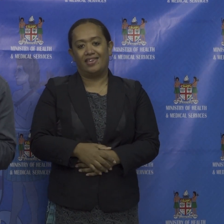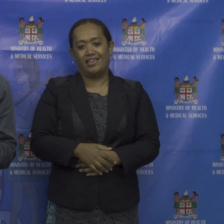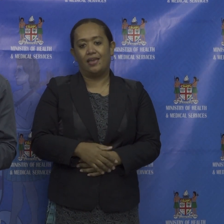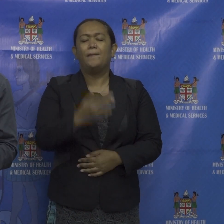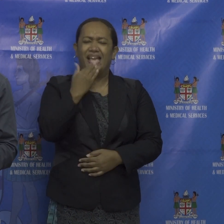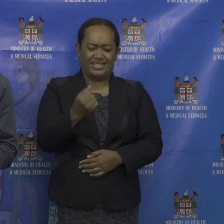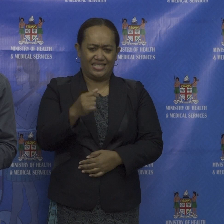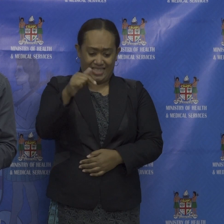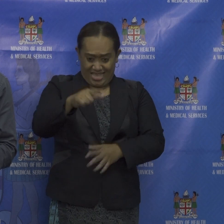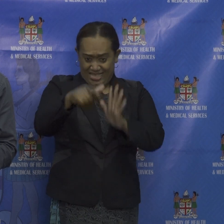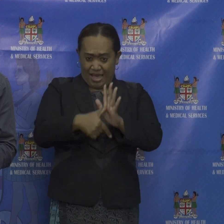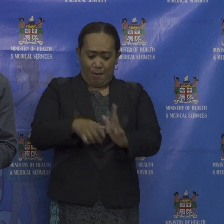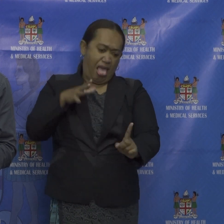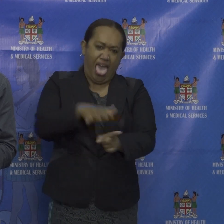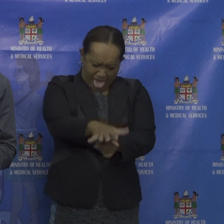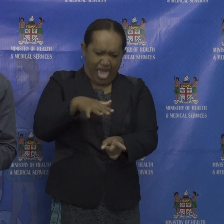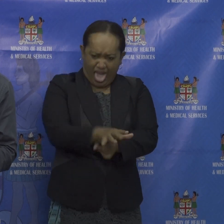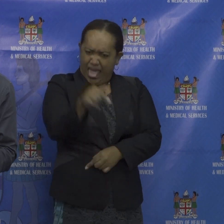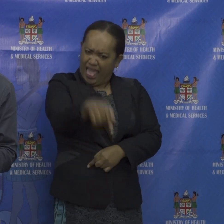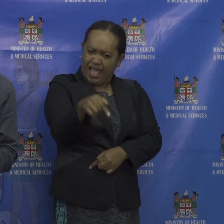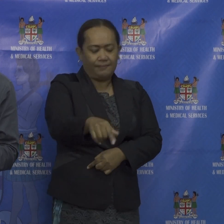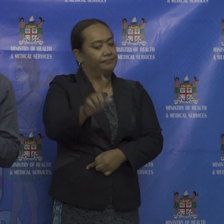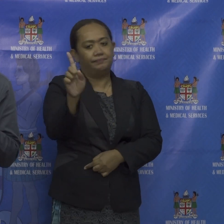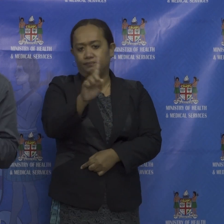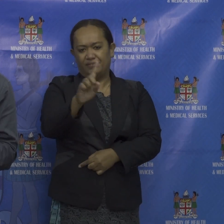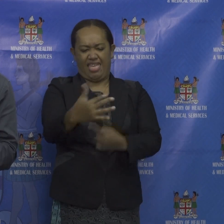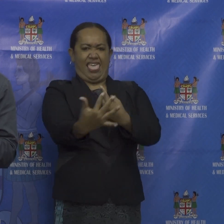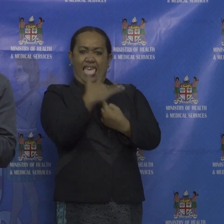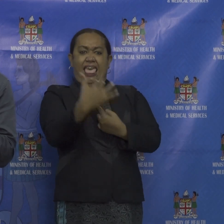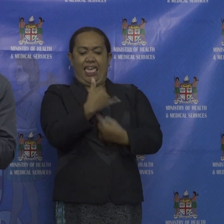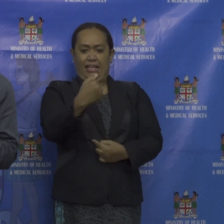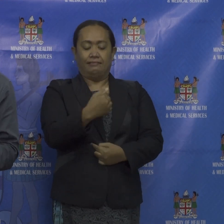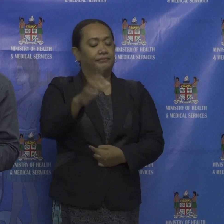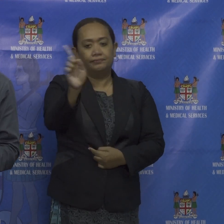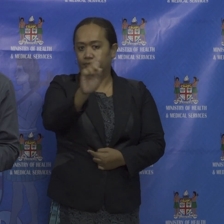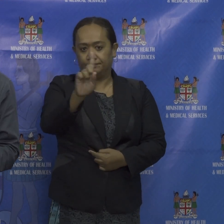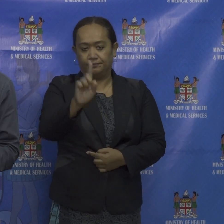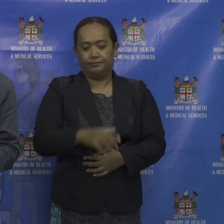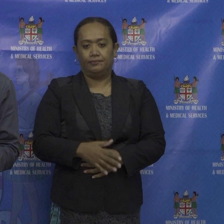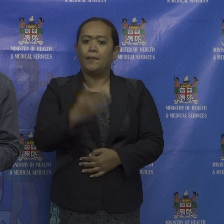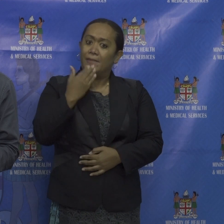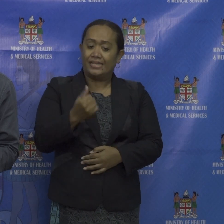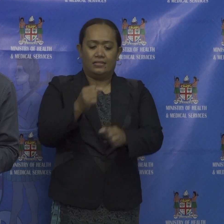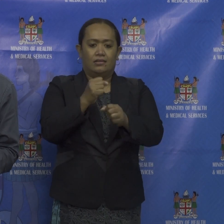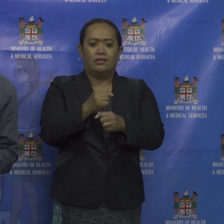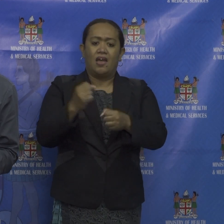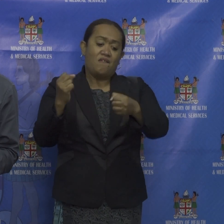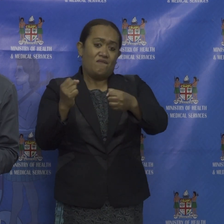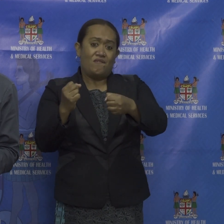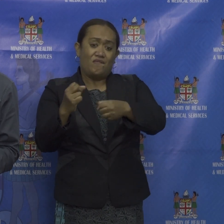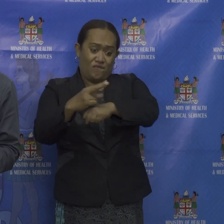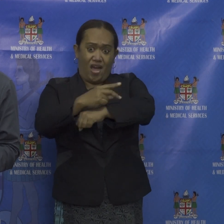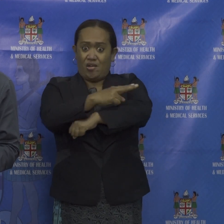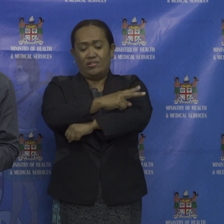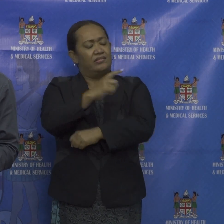for blame. As we have seen, this virus can attack anyone. Pointing fingers